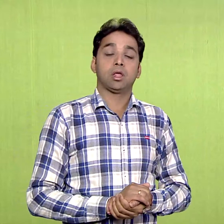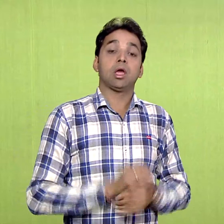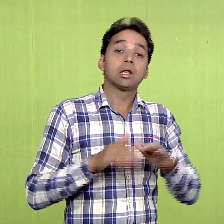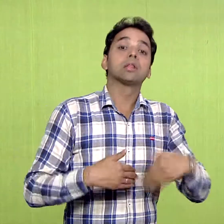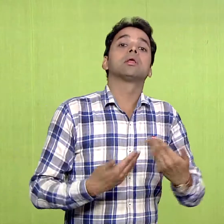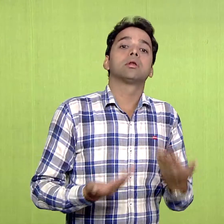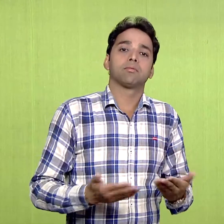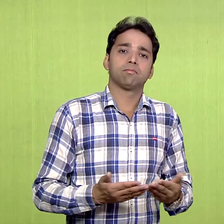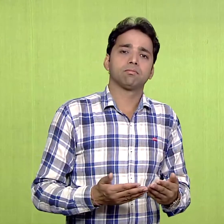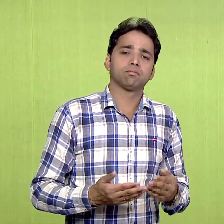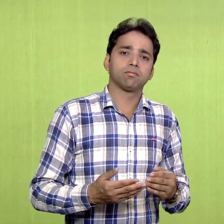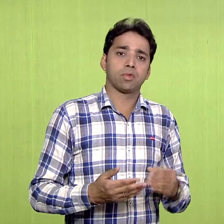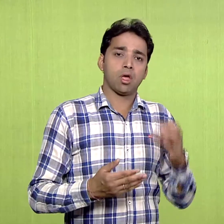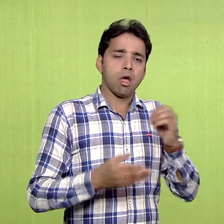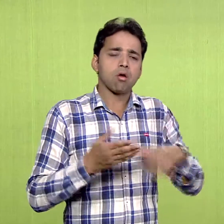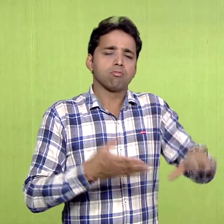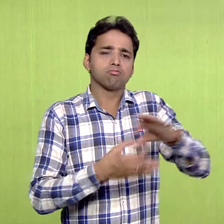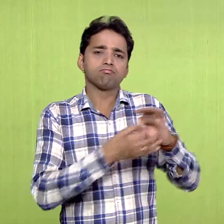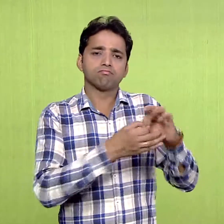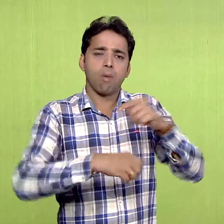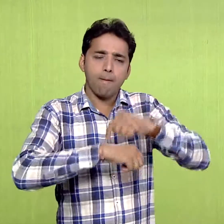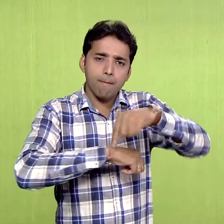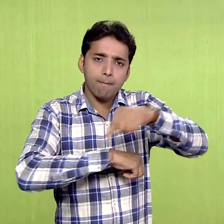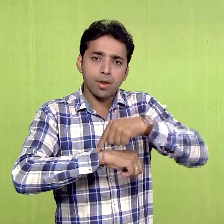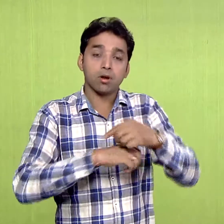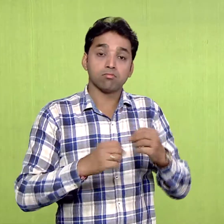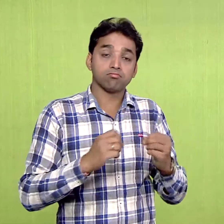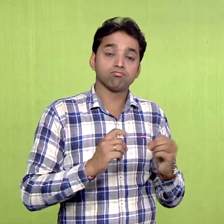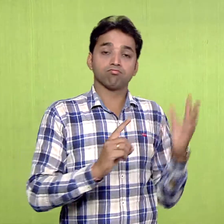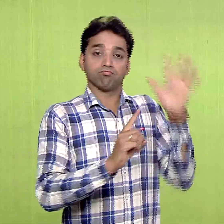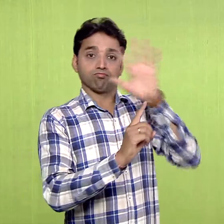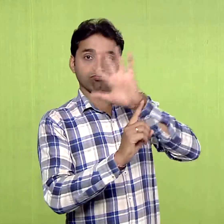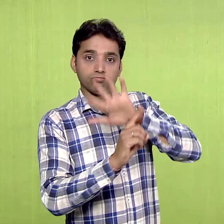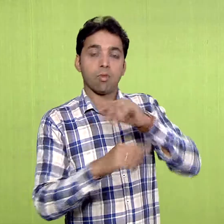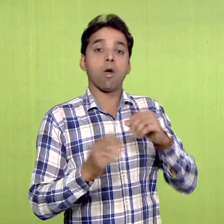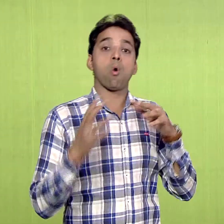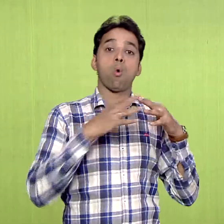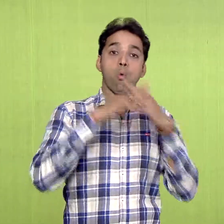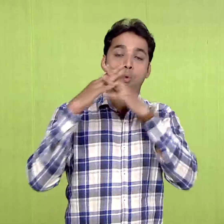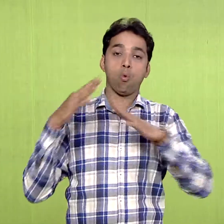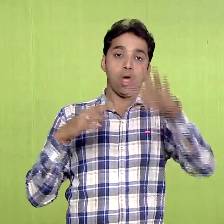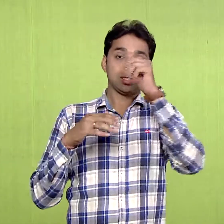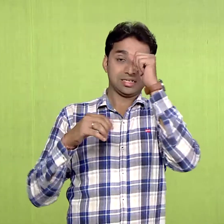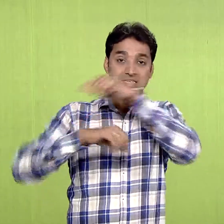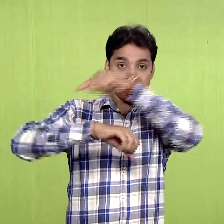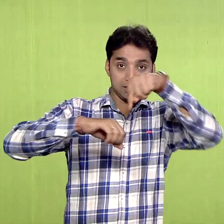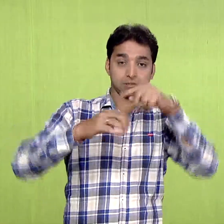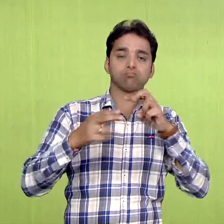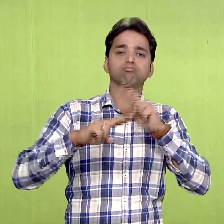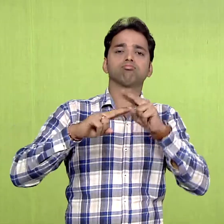Thereafter, the colonial period brought the influence of Western architectural forms to India.